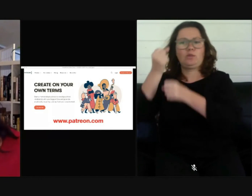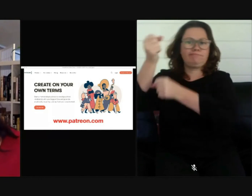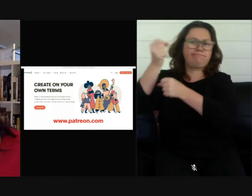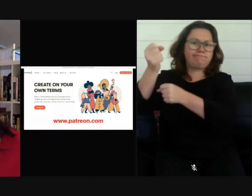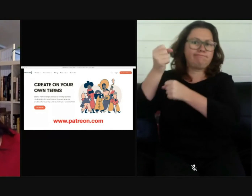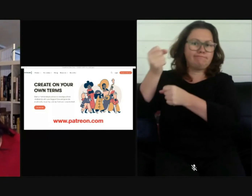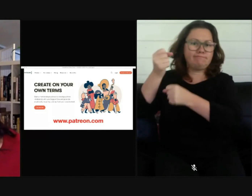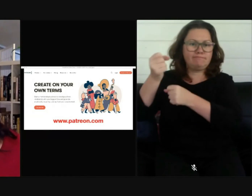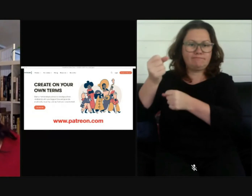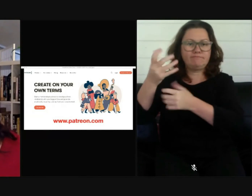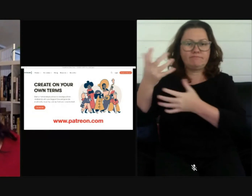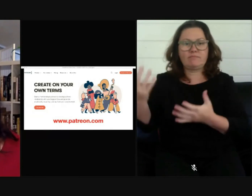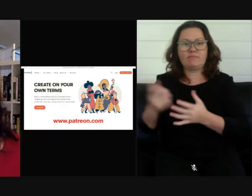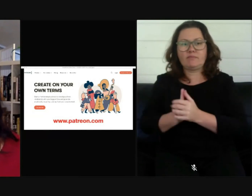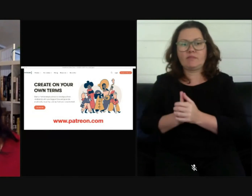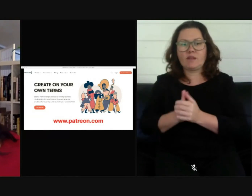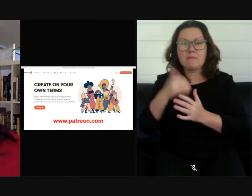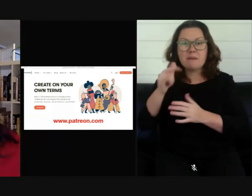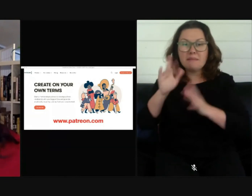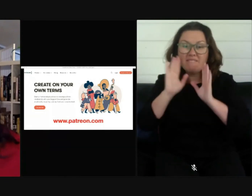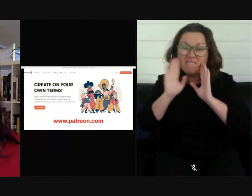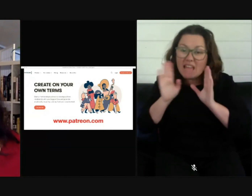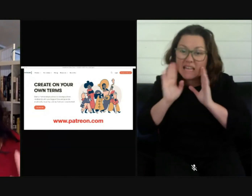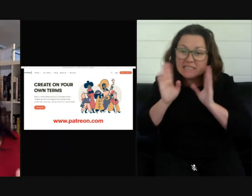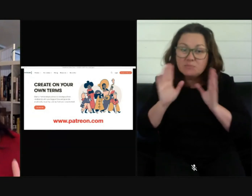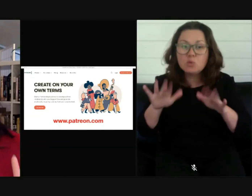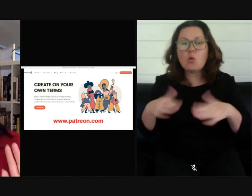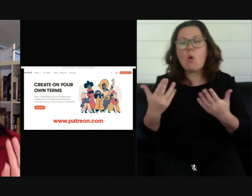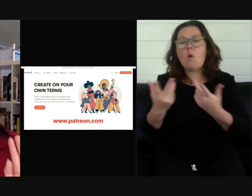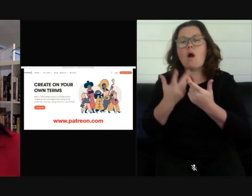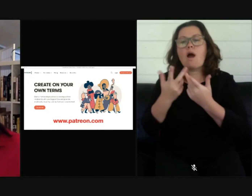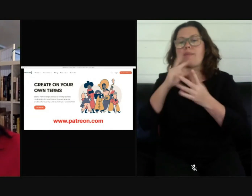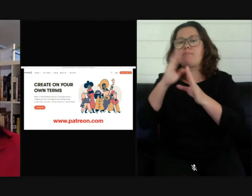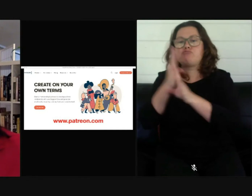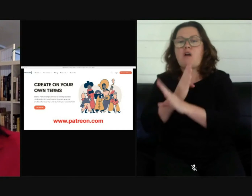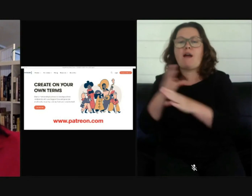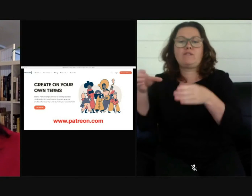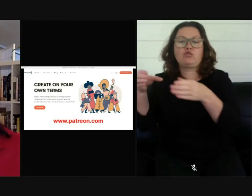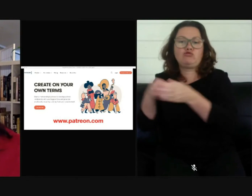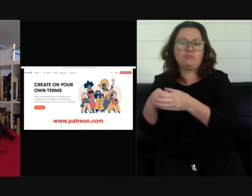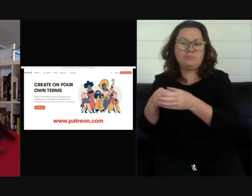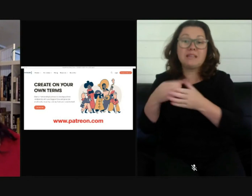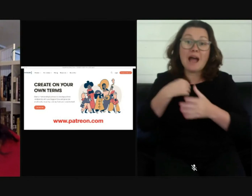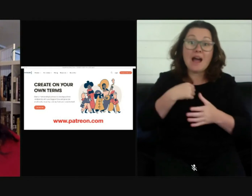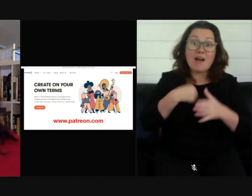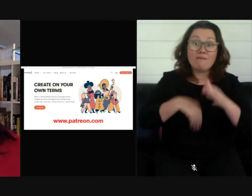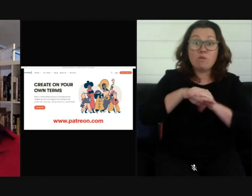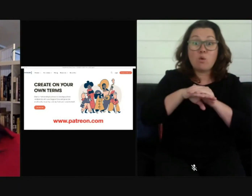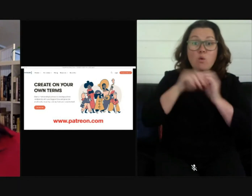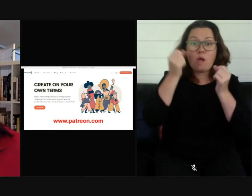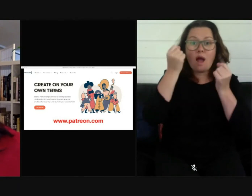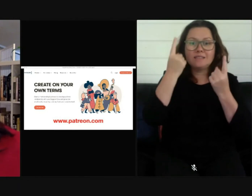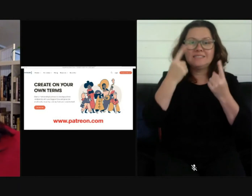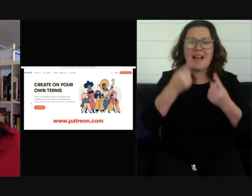Facebook or within your private groups for now. I understand your dismay, I do, but this is not the platform for